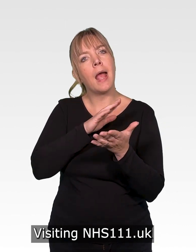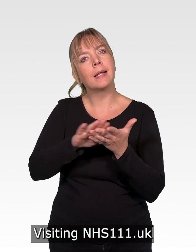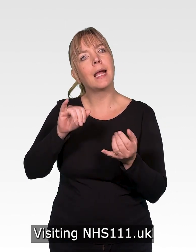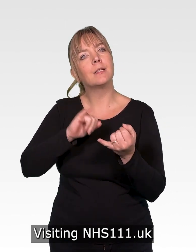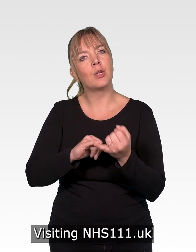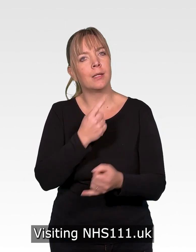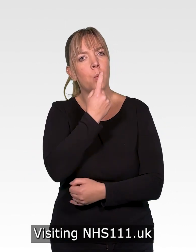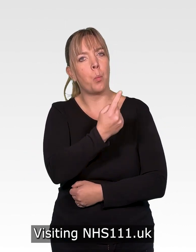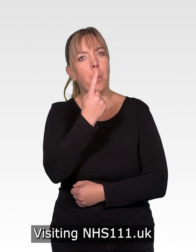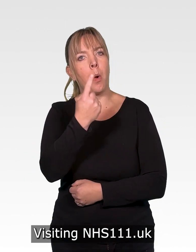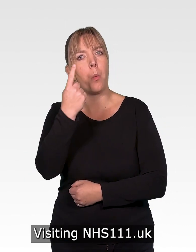nhs111.uk,